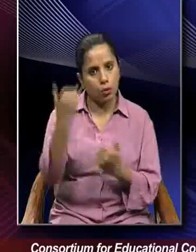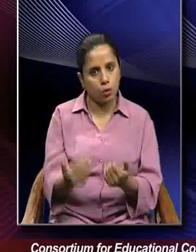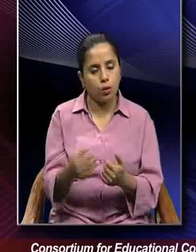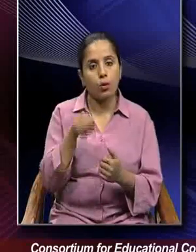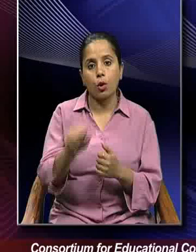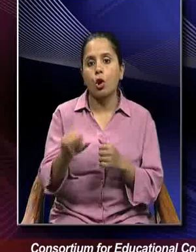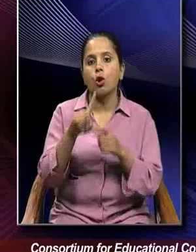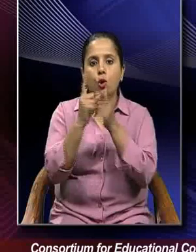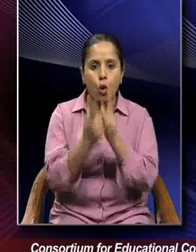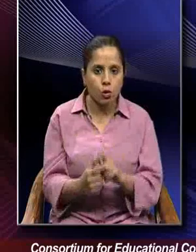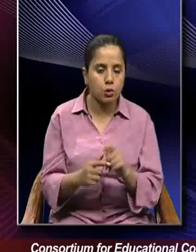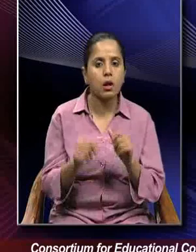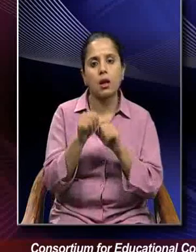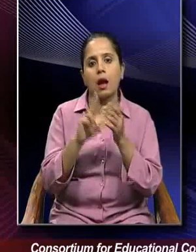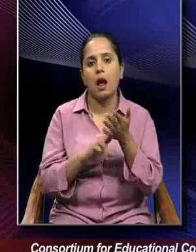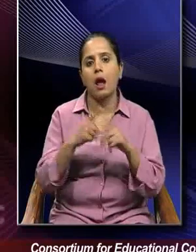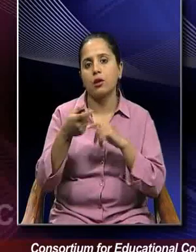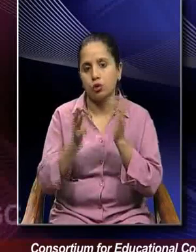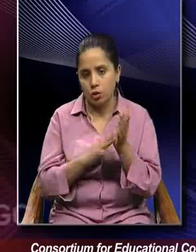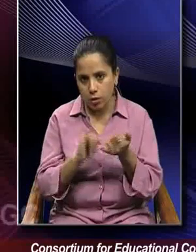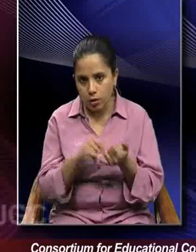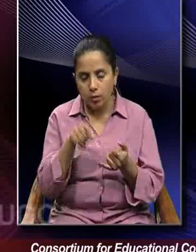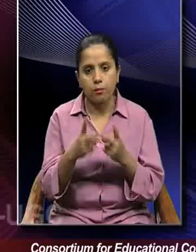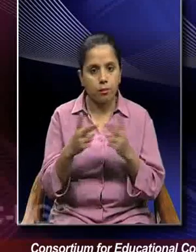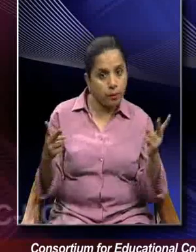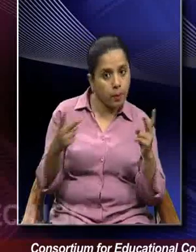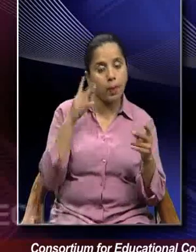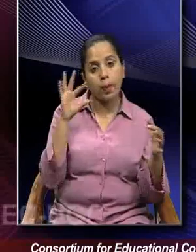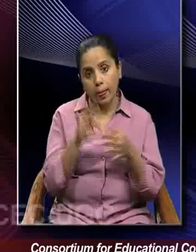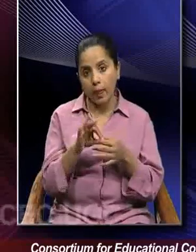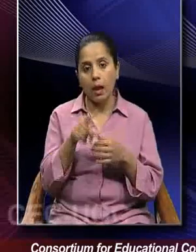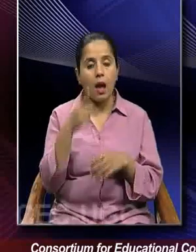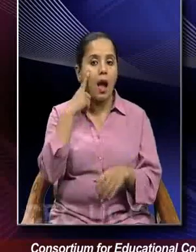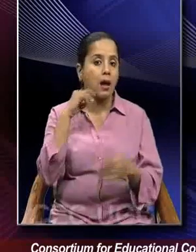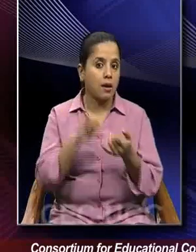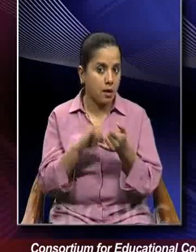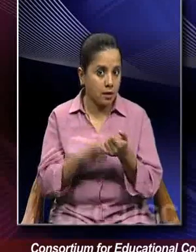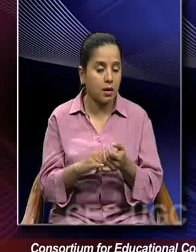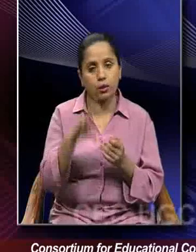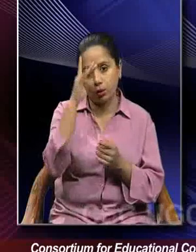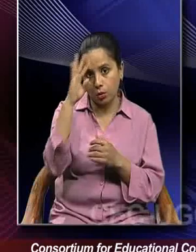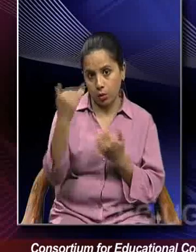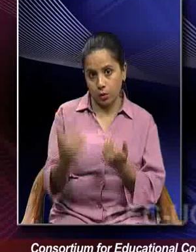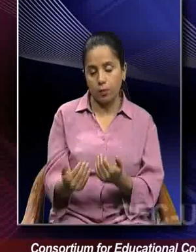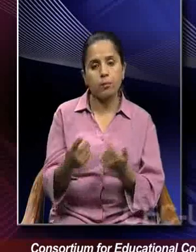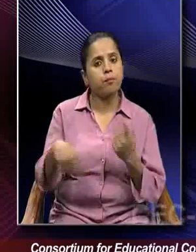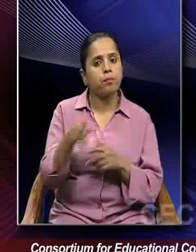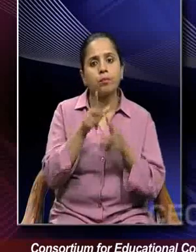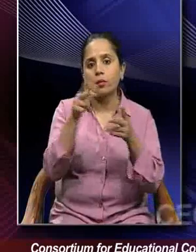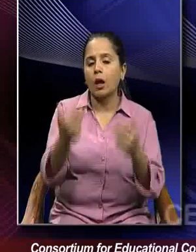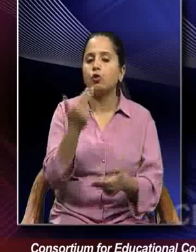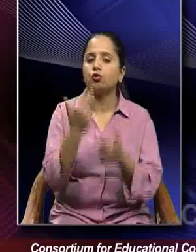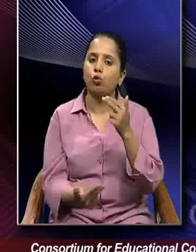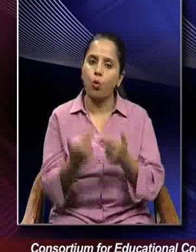axioms, theorems, interrelated laws and propositions, ISS theory is like telling of a story.